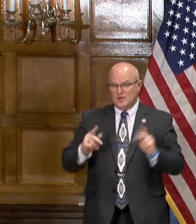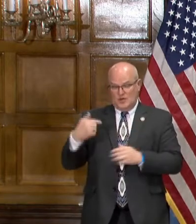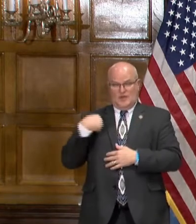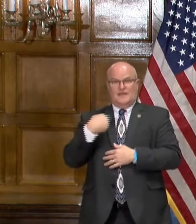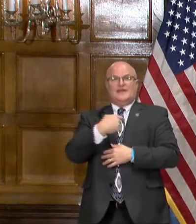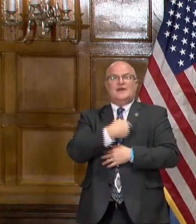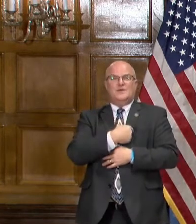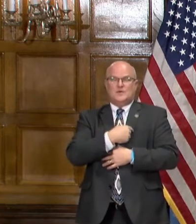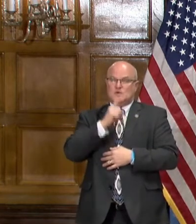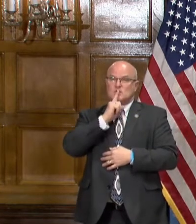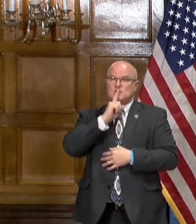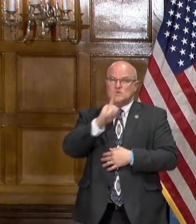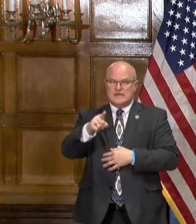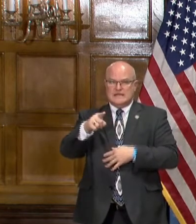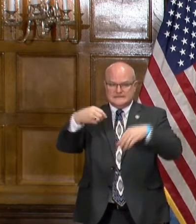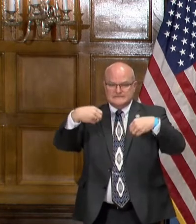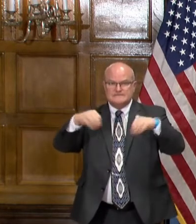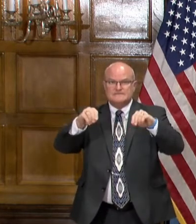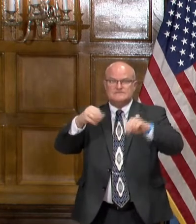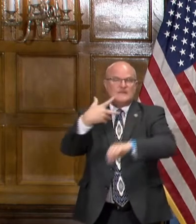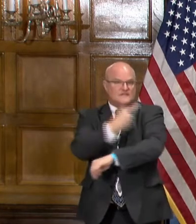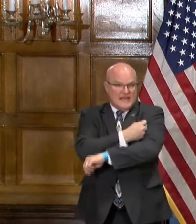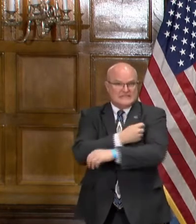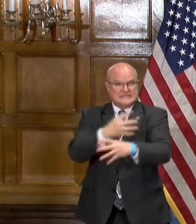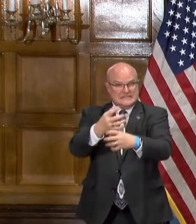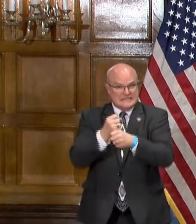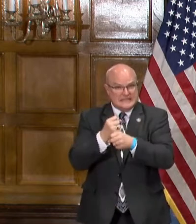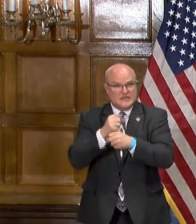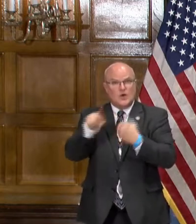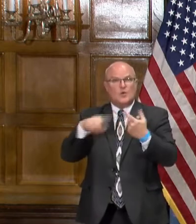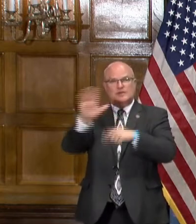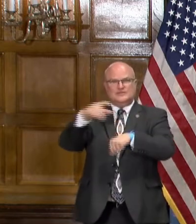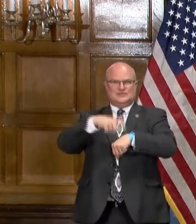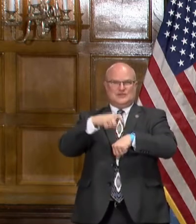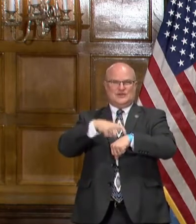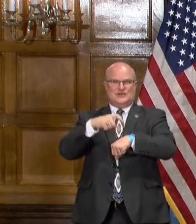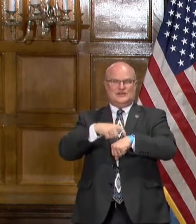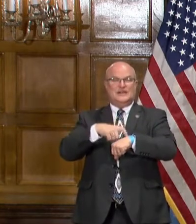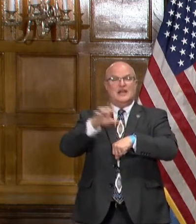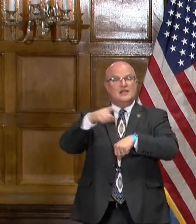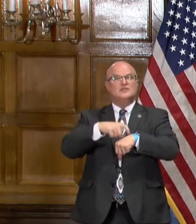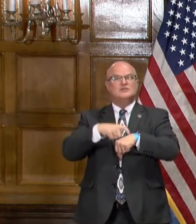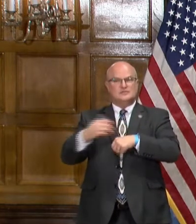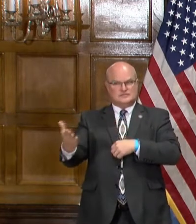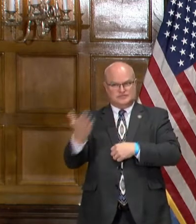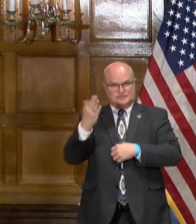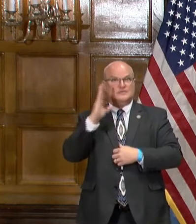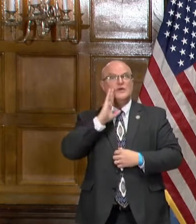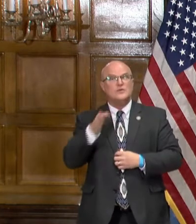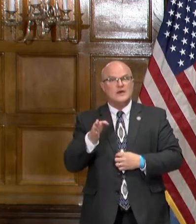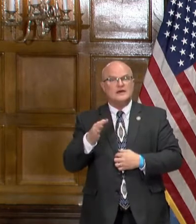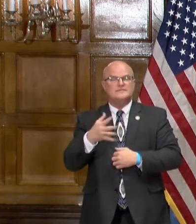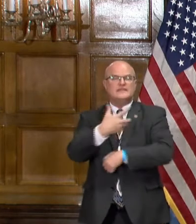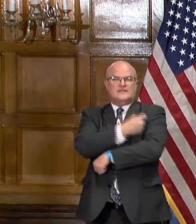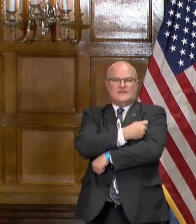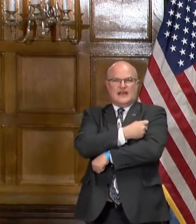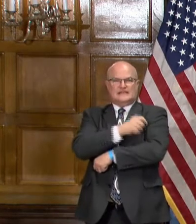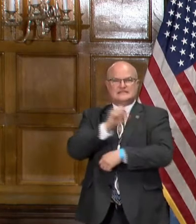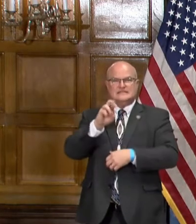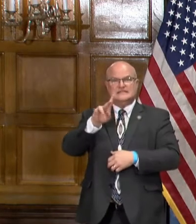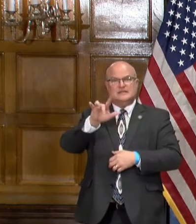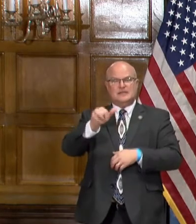we're really marketing get your vaccine when it's your turn, and your turn will come soon. The vaccine supply